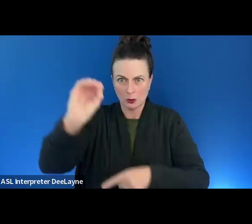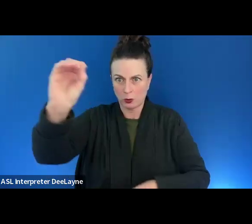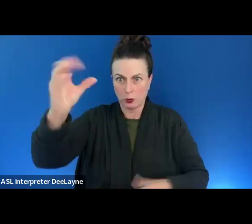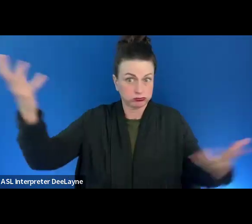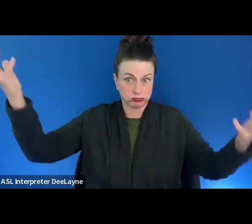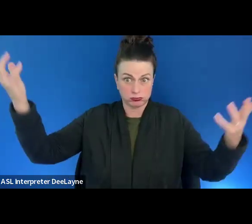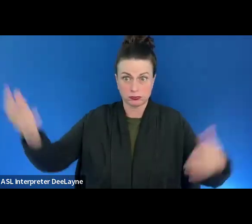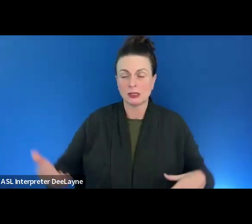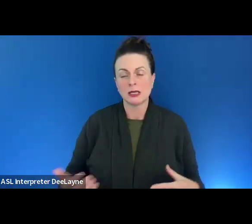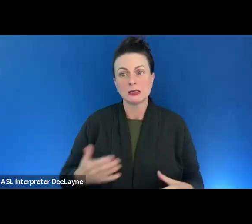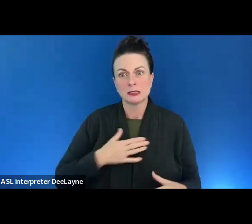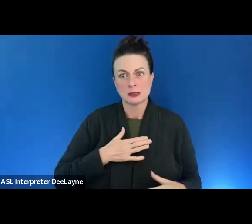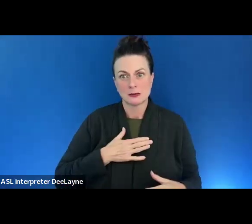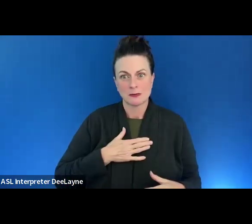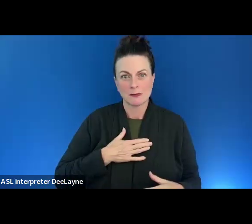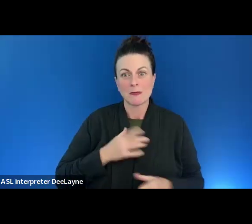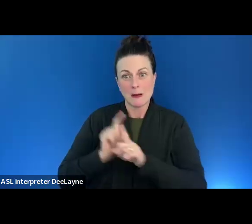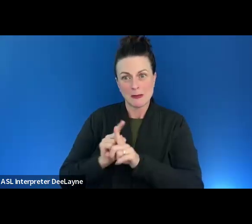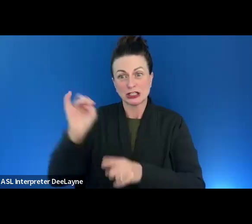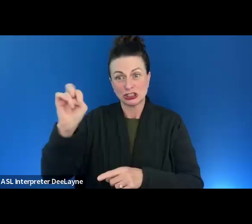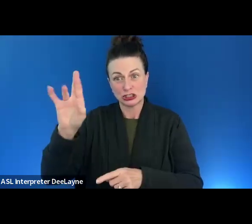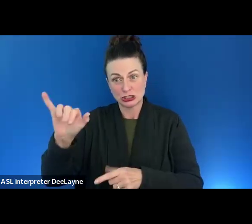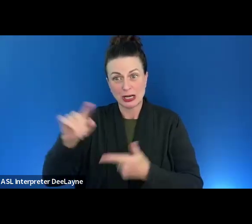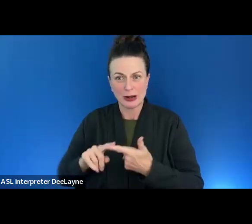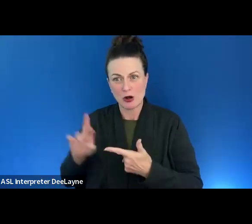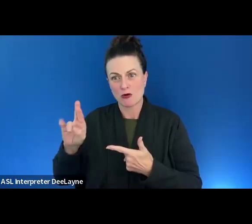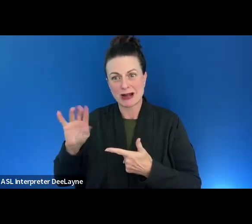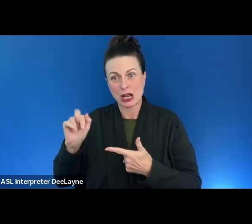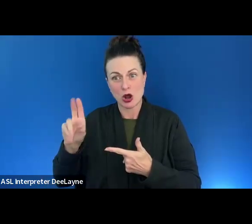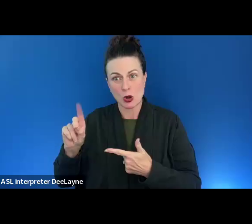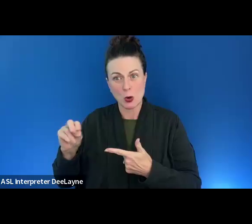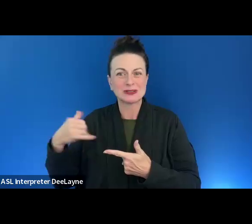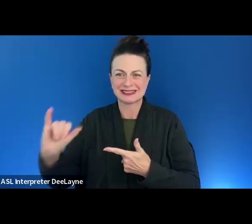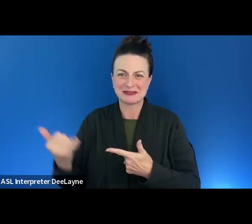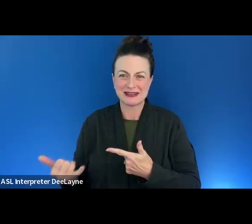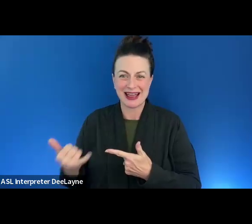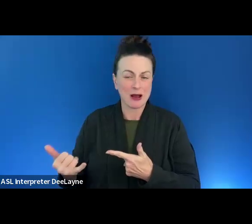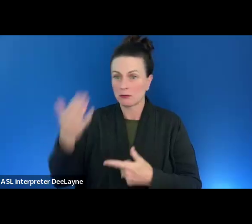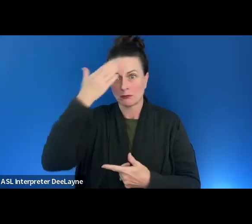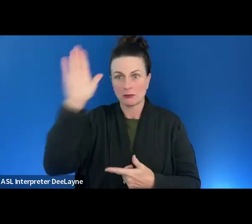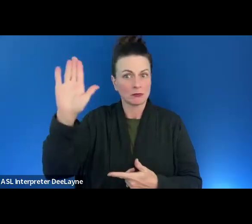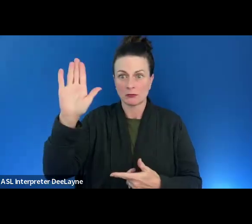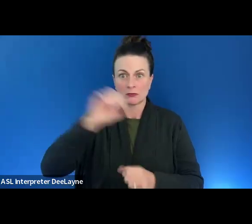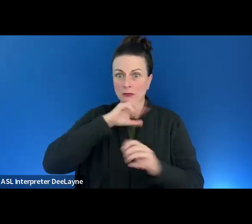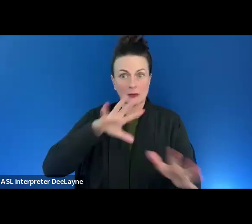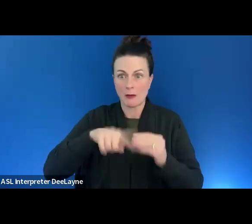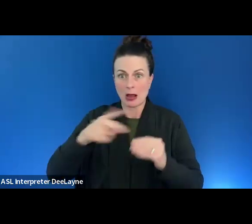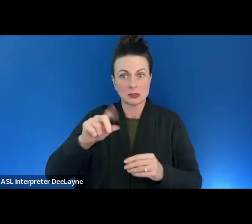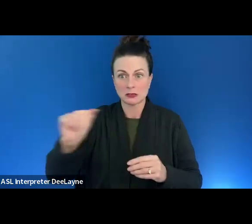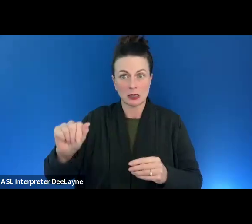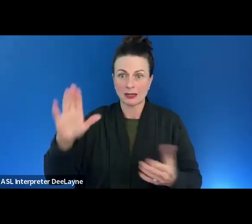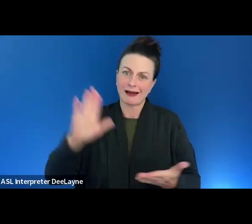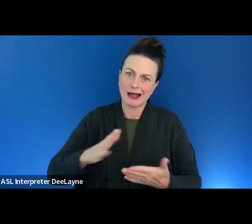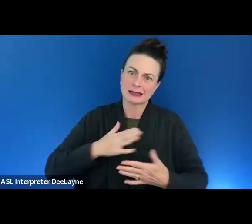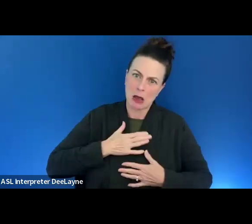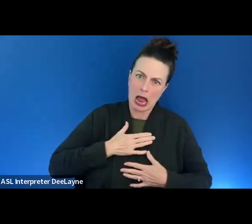when the two counselors I've had, which was Jerry before and Ricardo, who I have now, they did not know anything related to disability and even less